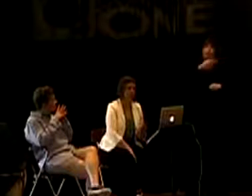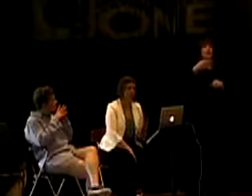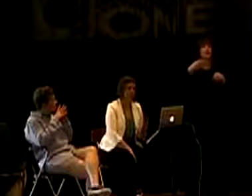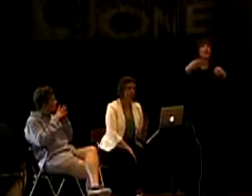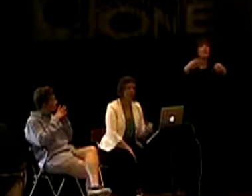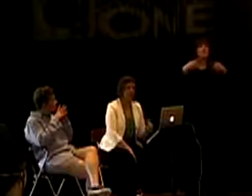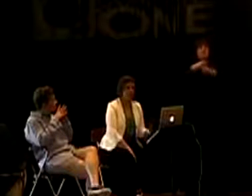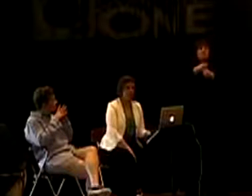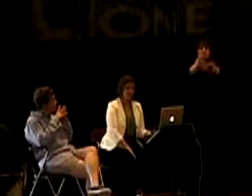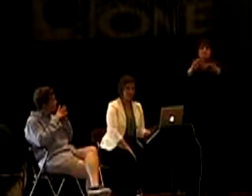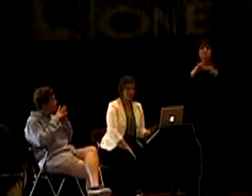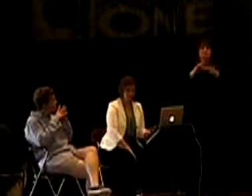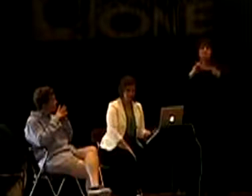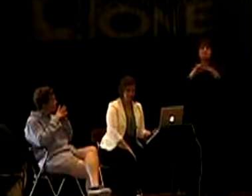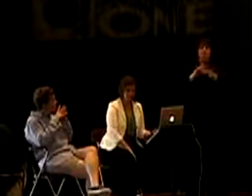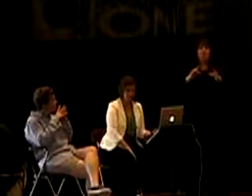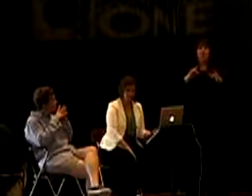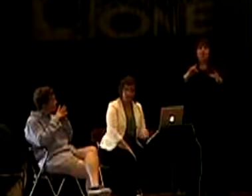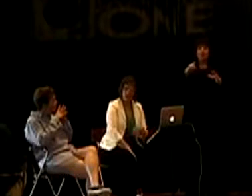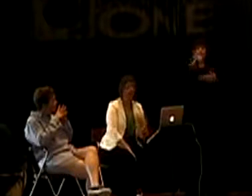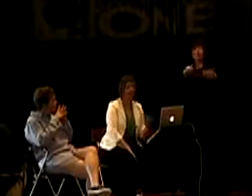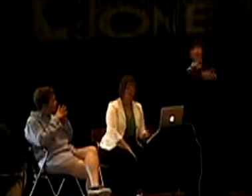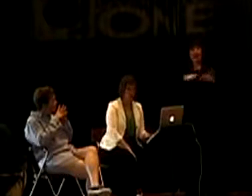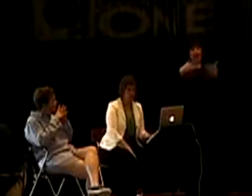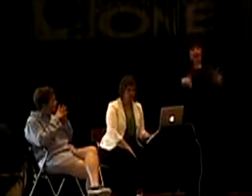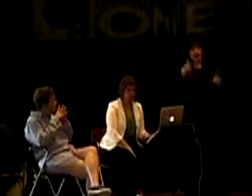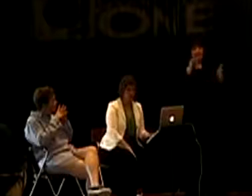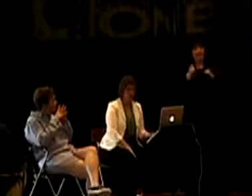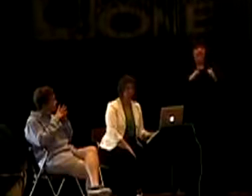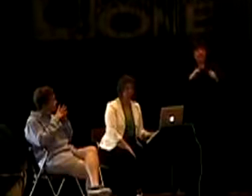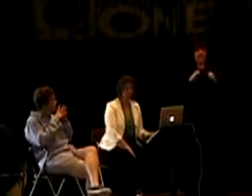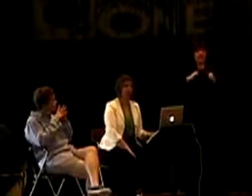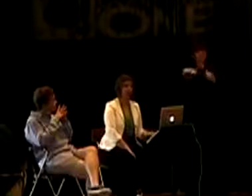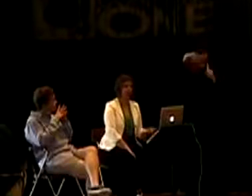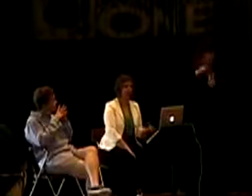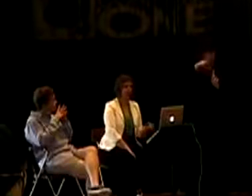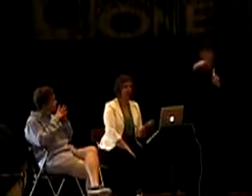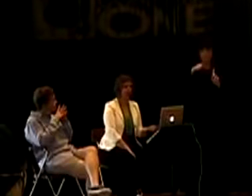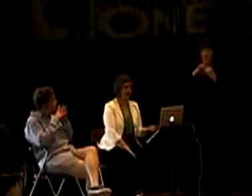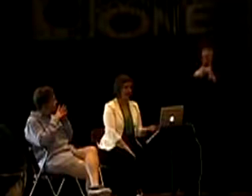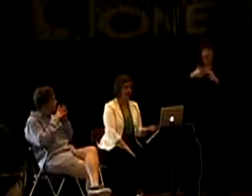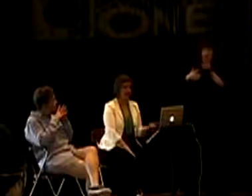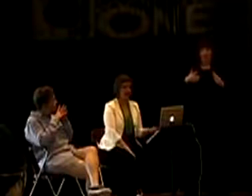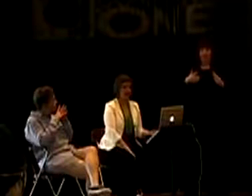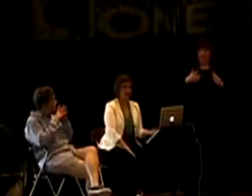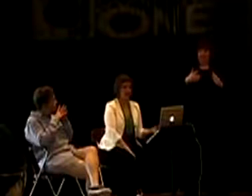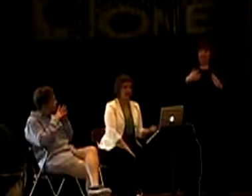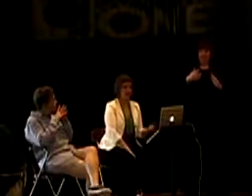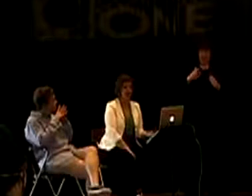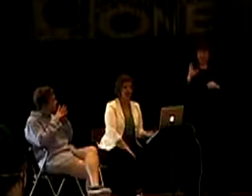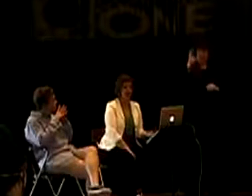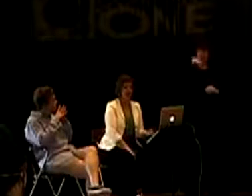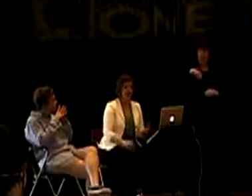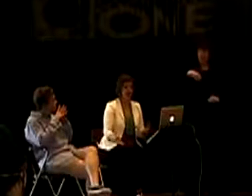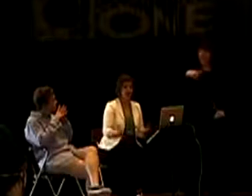about the impetus for writing this play. It is unusual for a hearing playwright to decide to